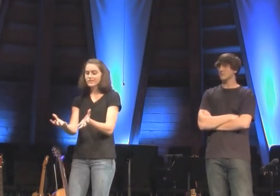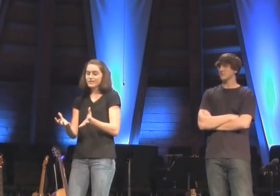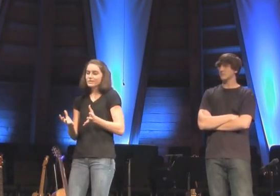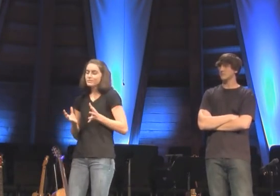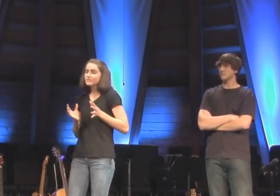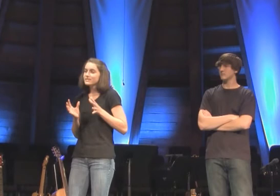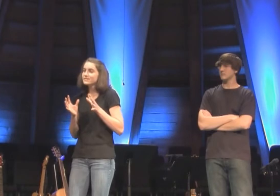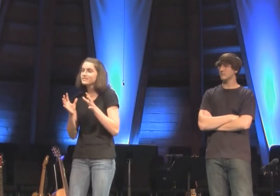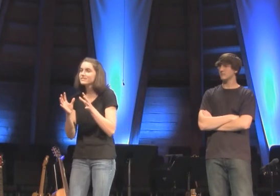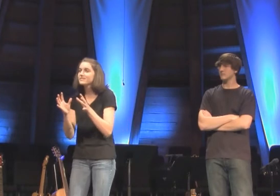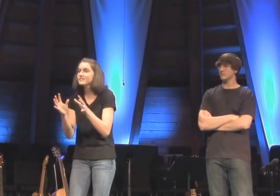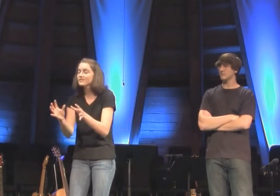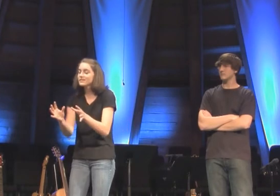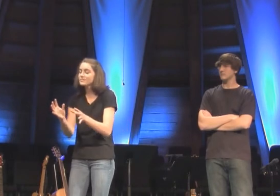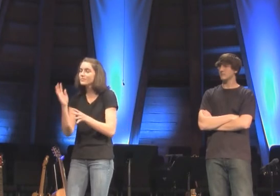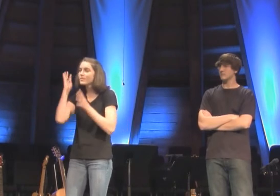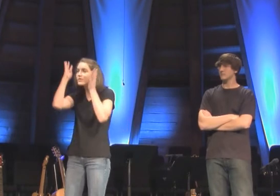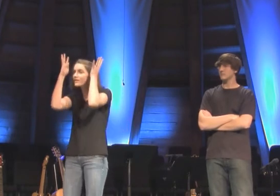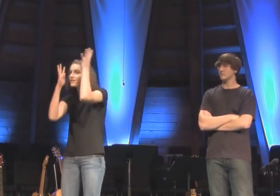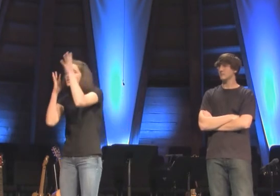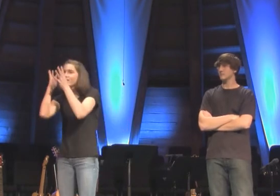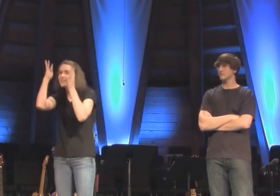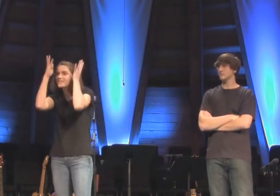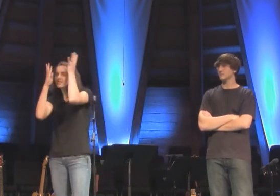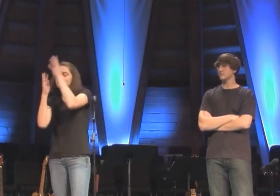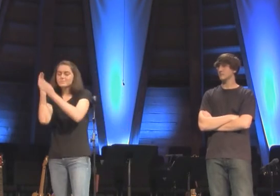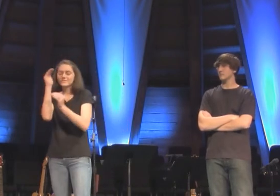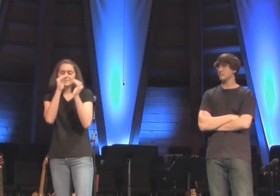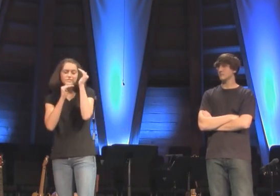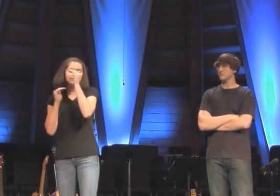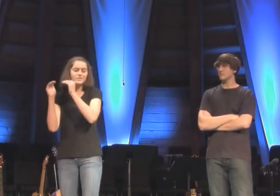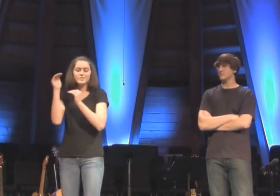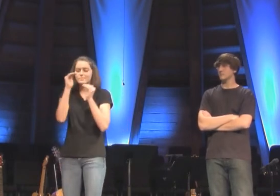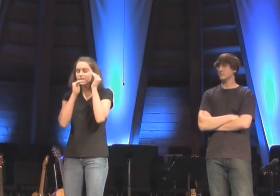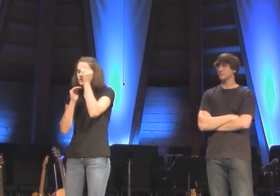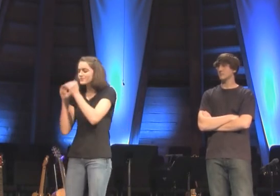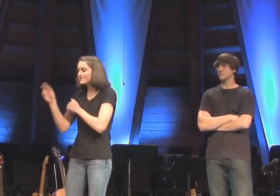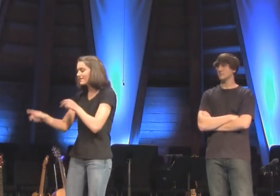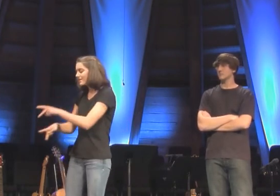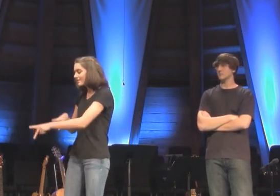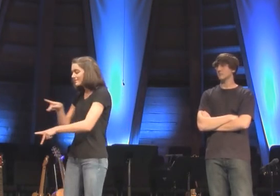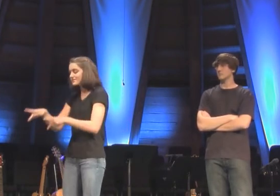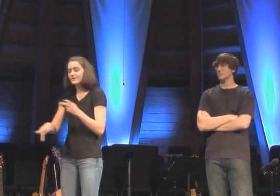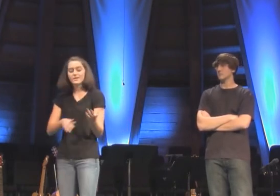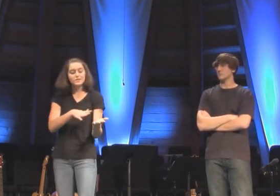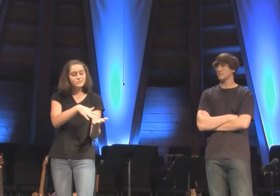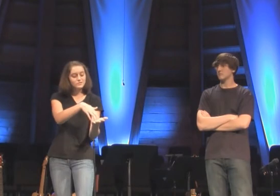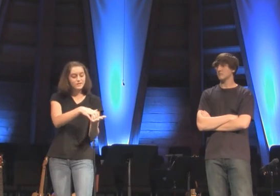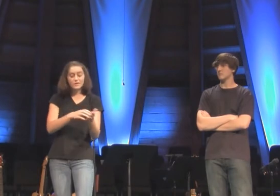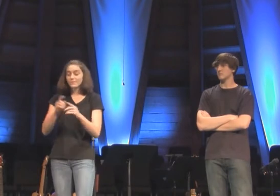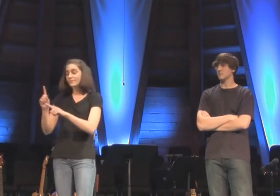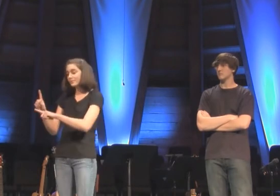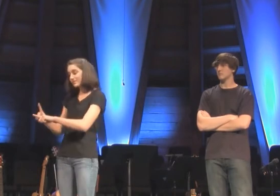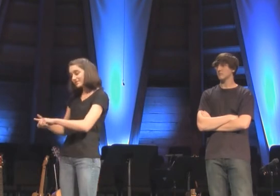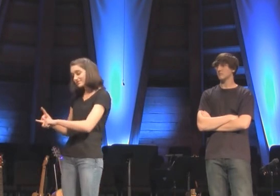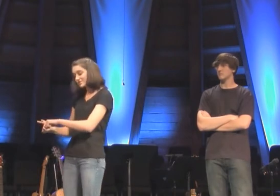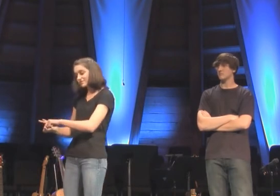and I don't need it anymore It's superstition made up tales just to help the way to